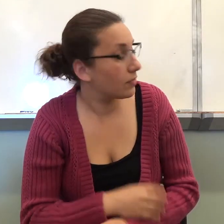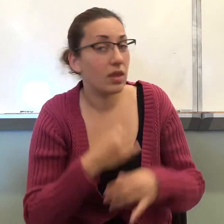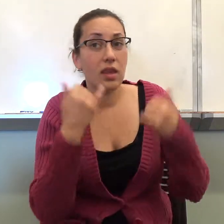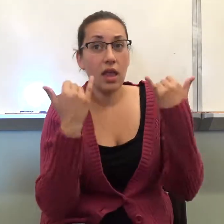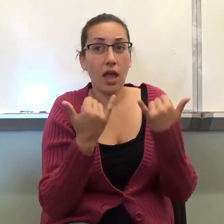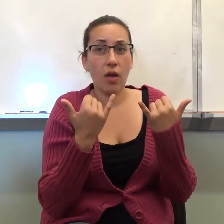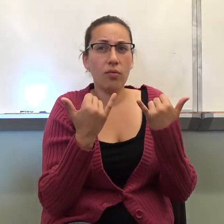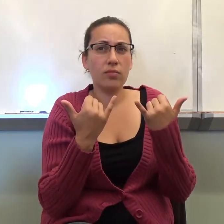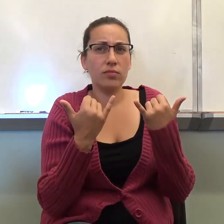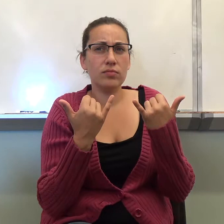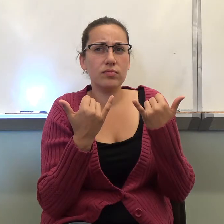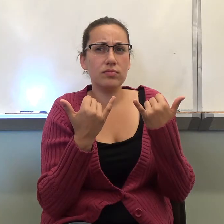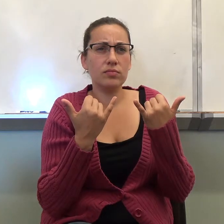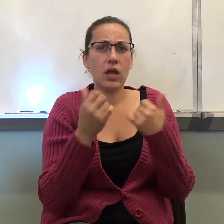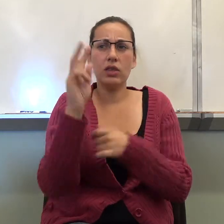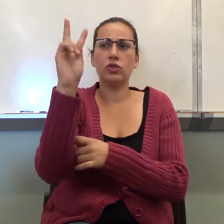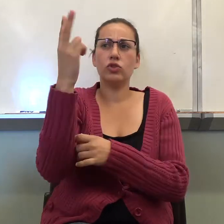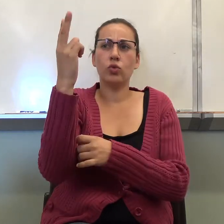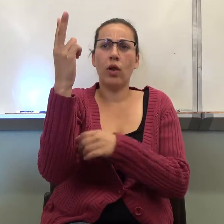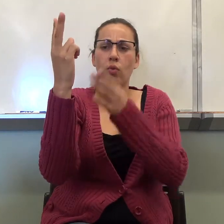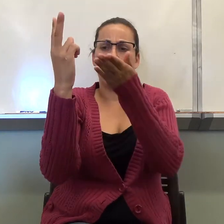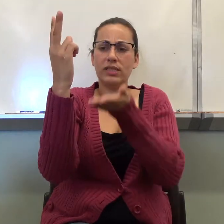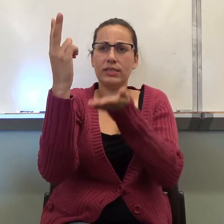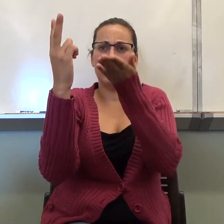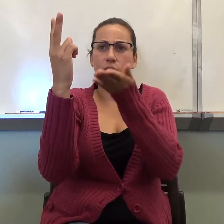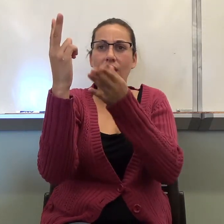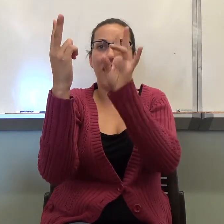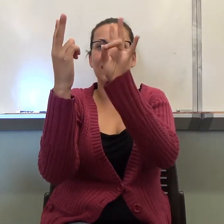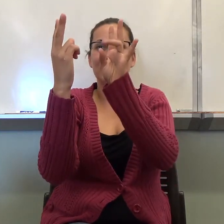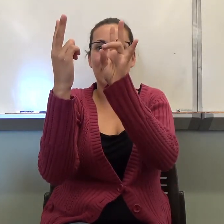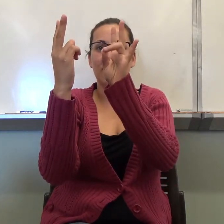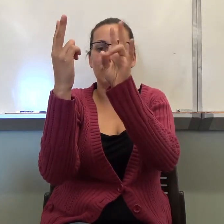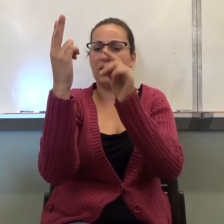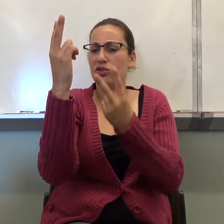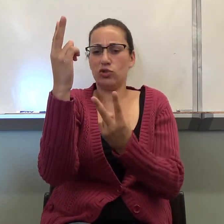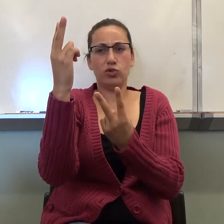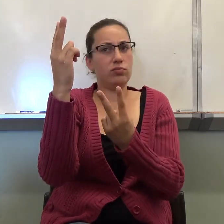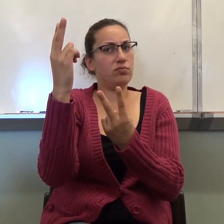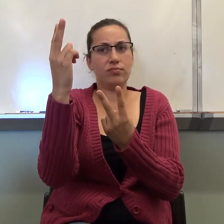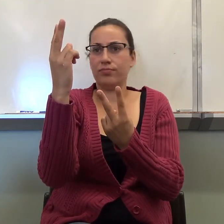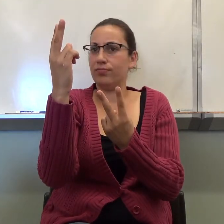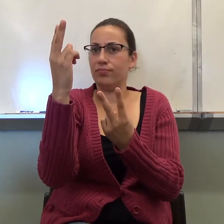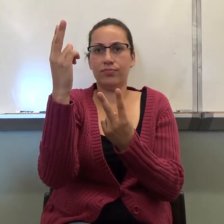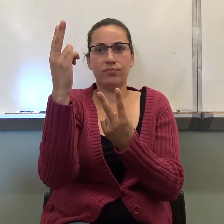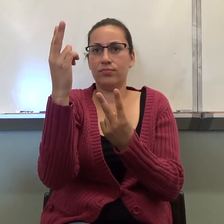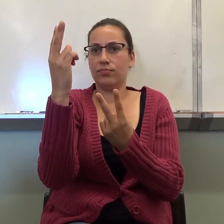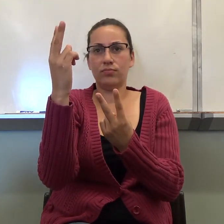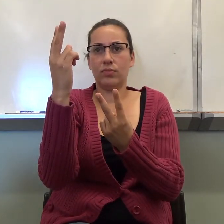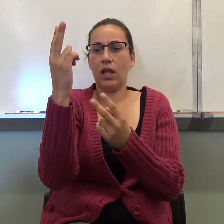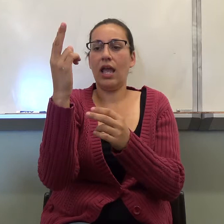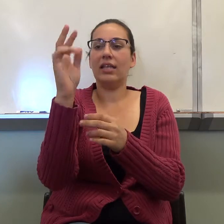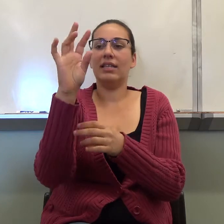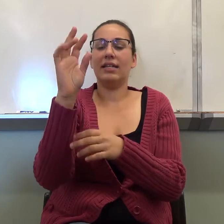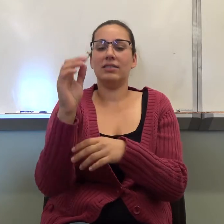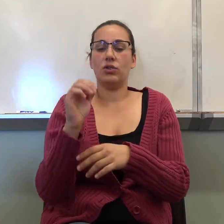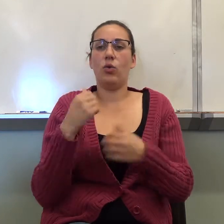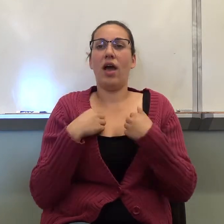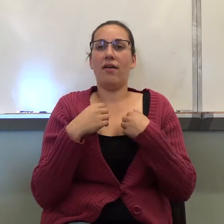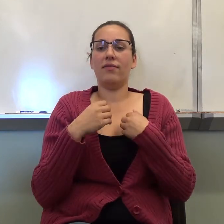what's next to the squaring? The 7, but not the 2. Okay? So you're going to square the 7, but